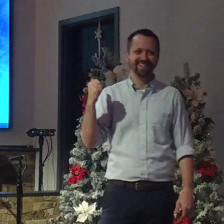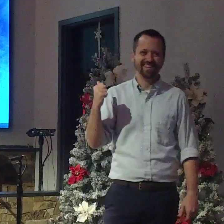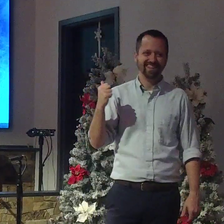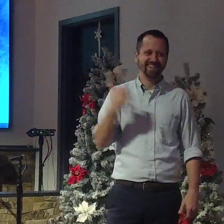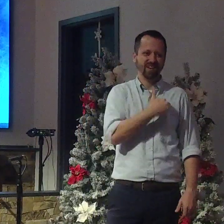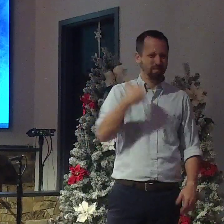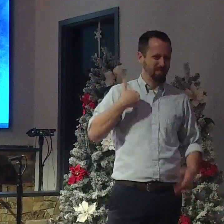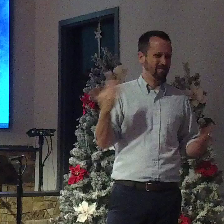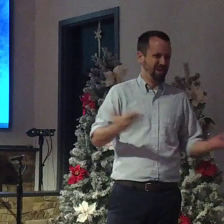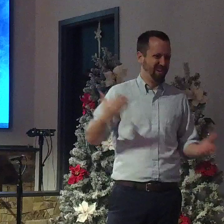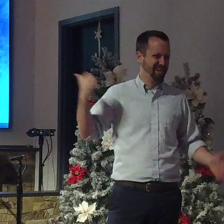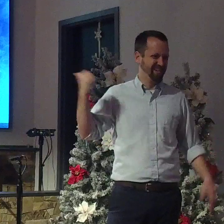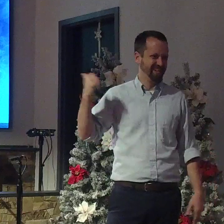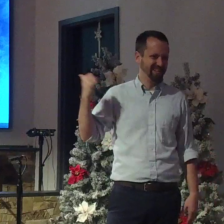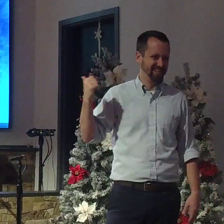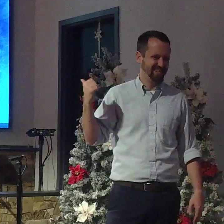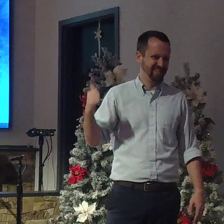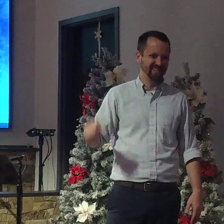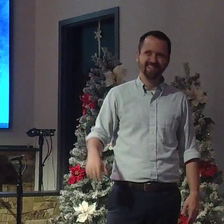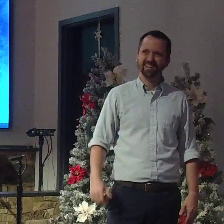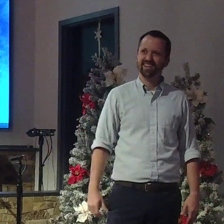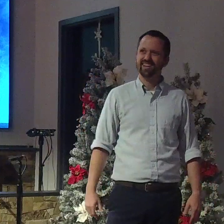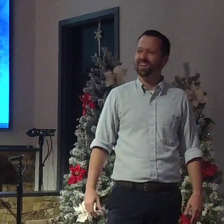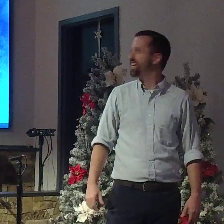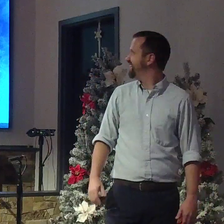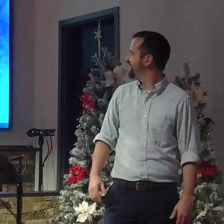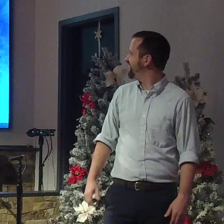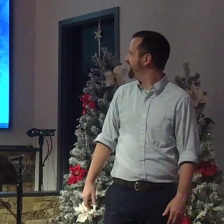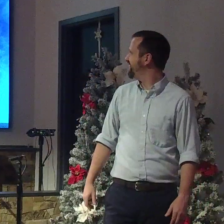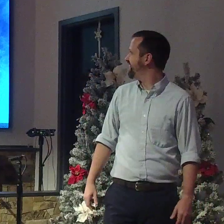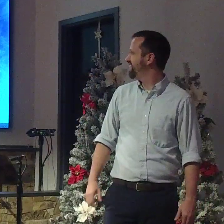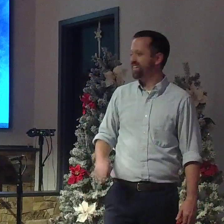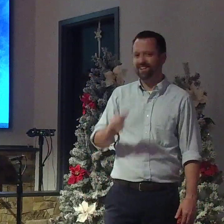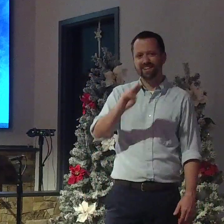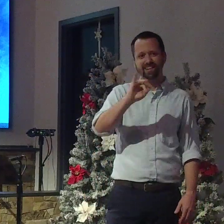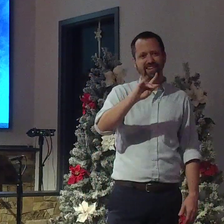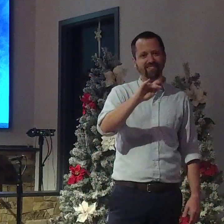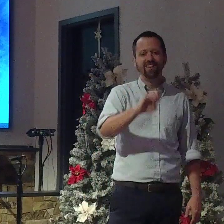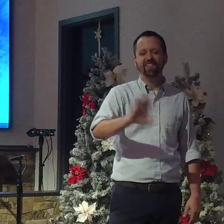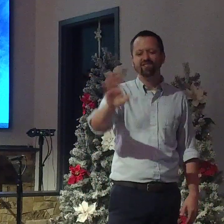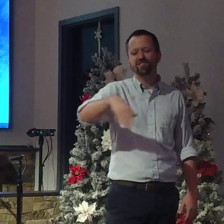All kinds of sirens, alarms, everything's going off. They make her go